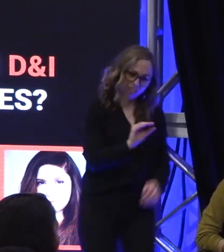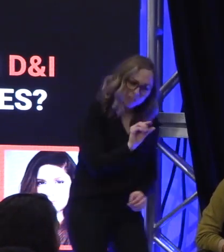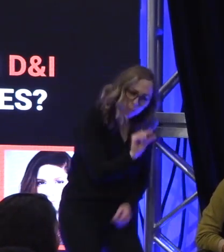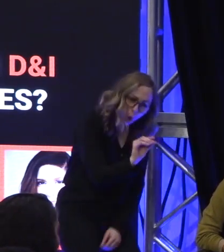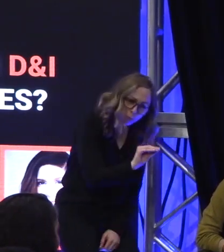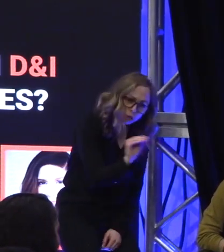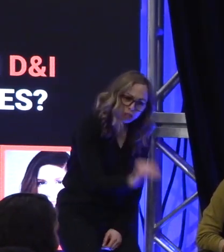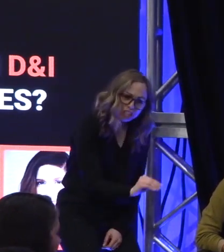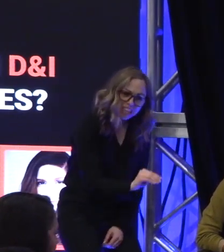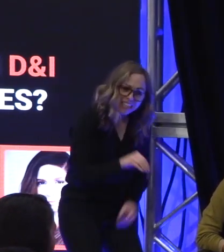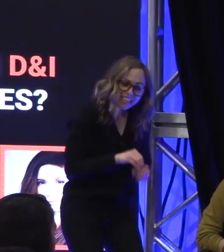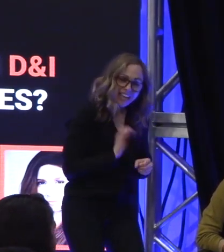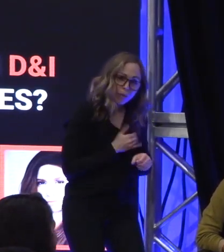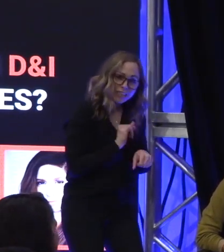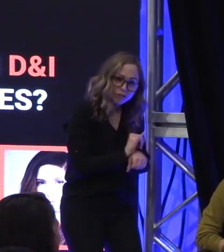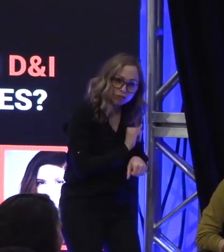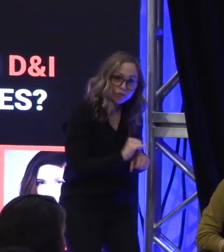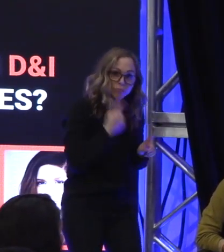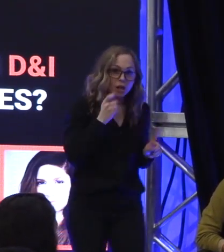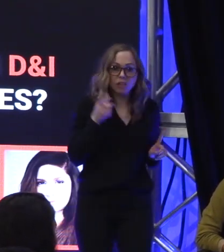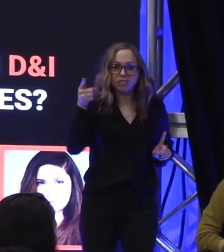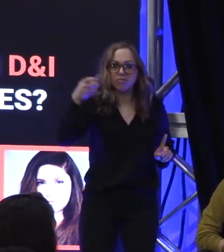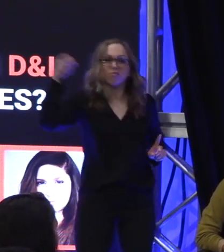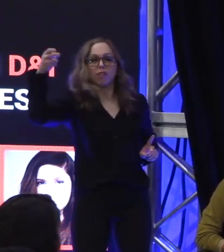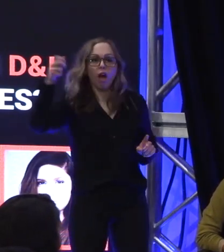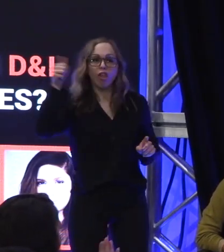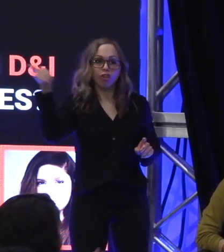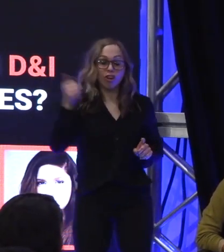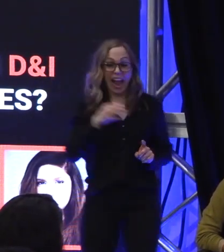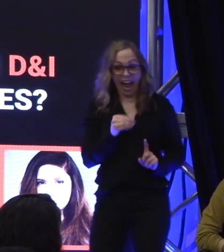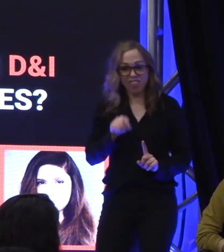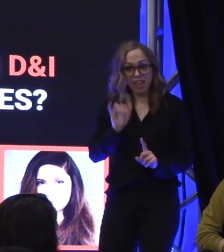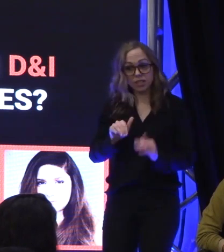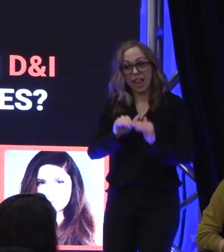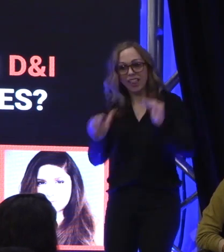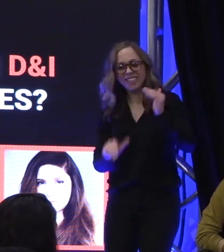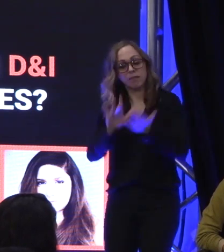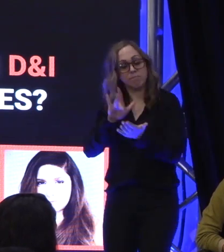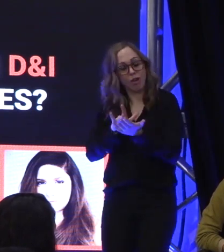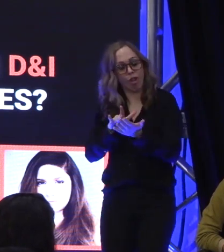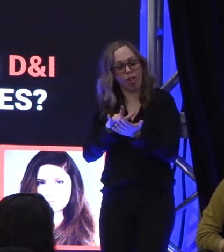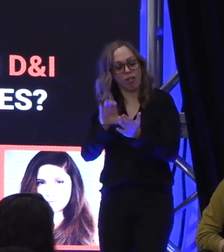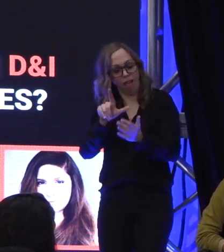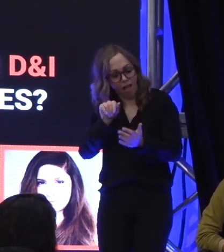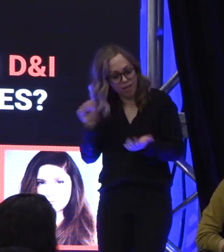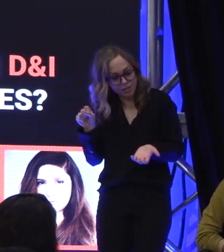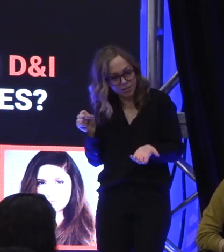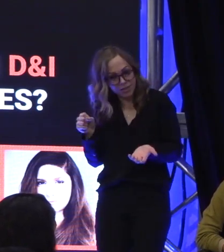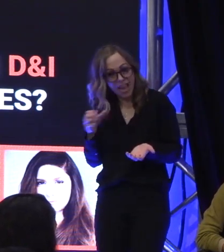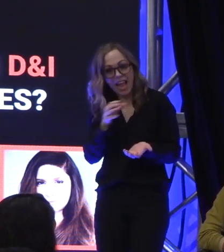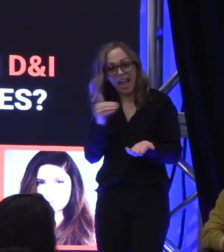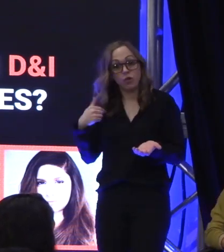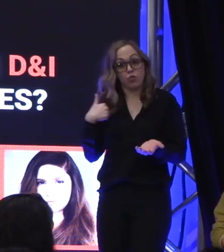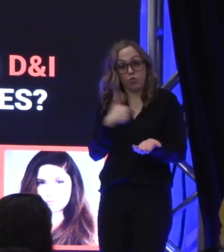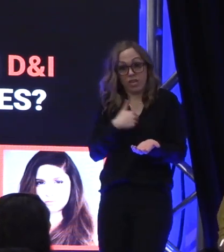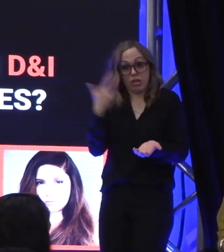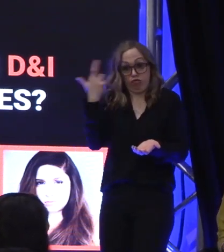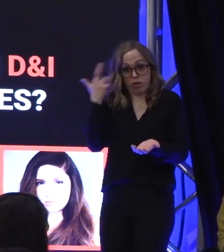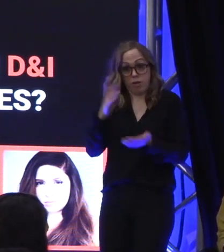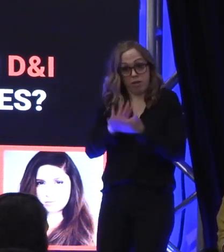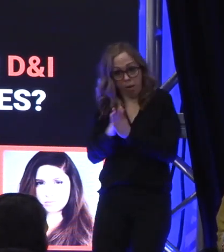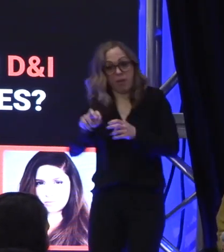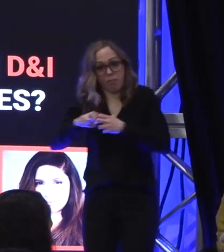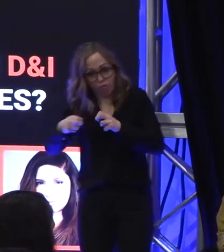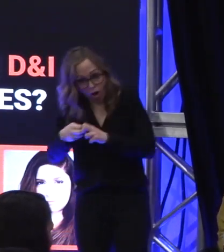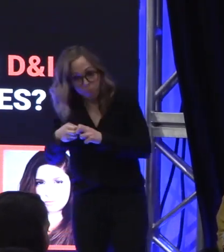from significantly better than upper-middle-class economic backgrounds, which, and as we know, race can often be a proxy for class in America, means that you